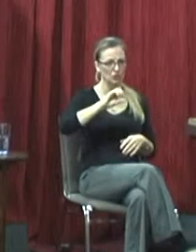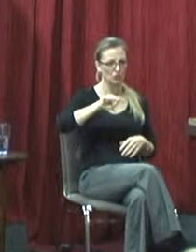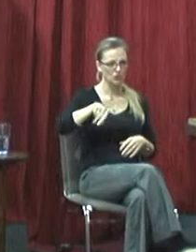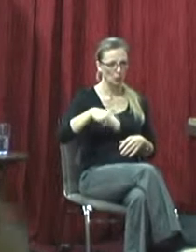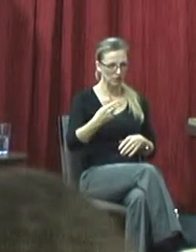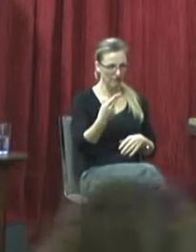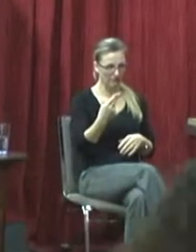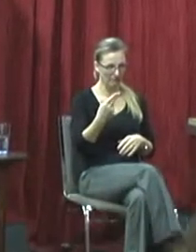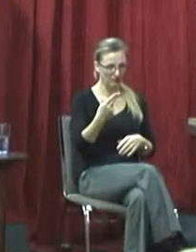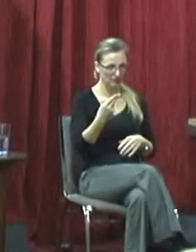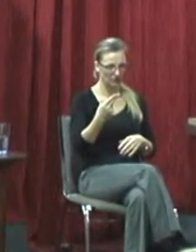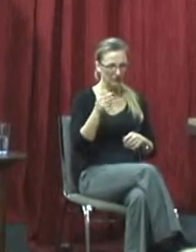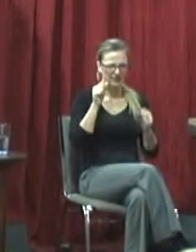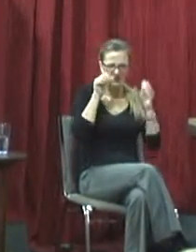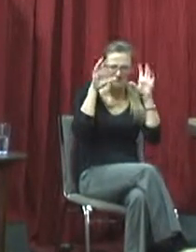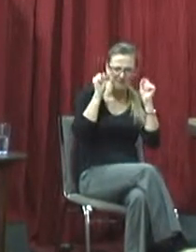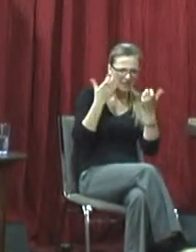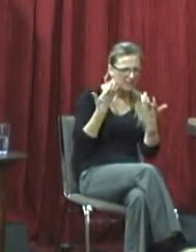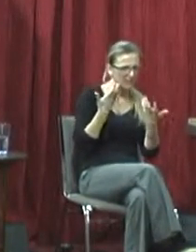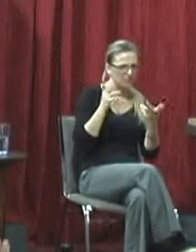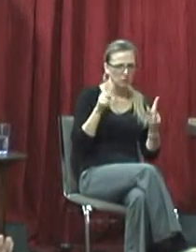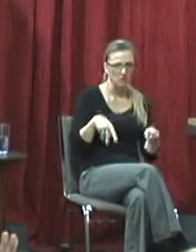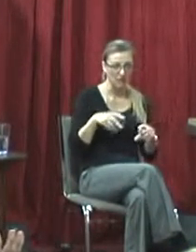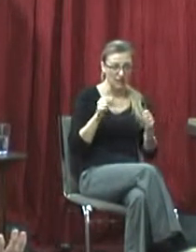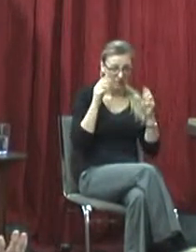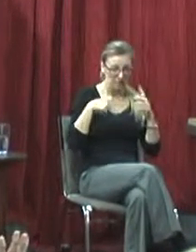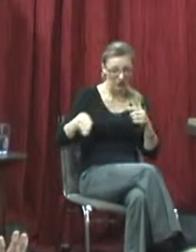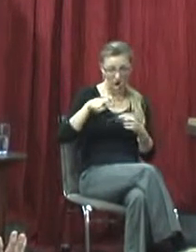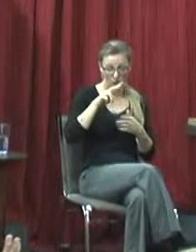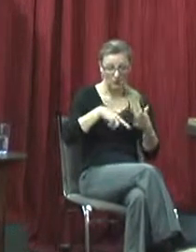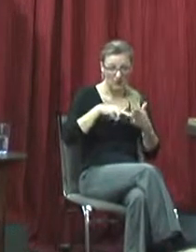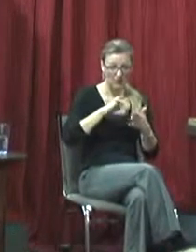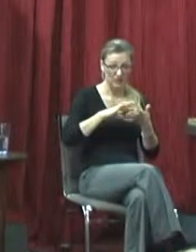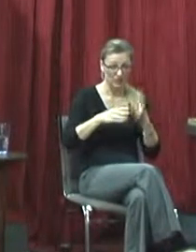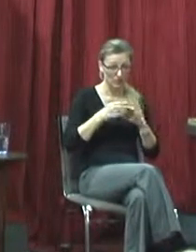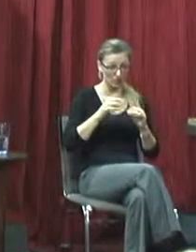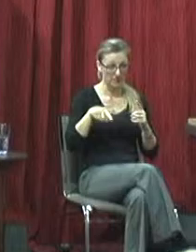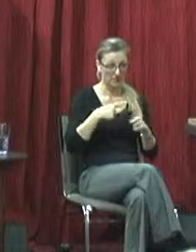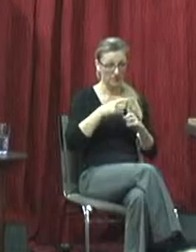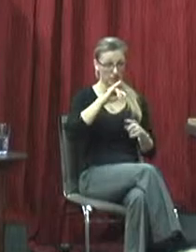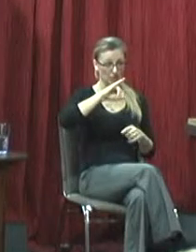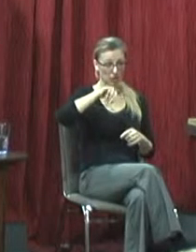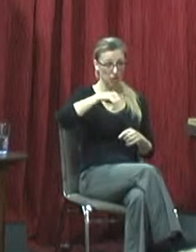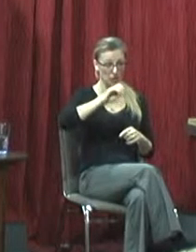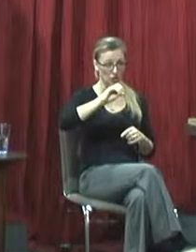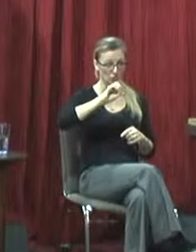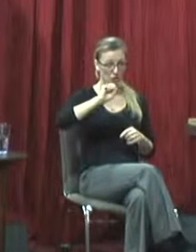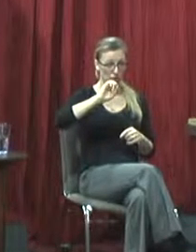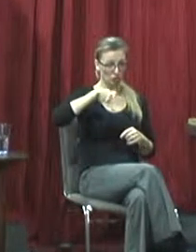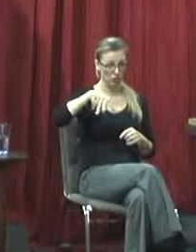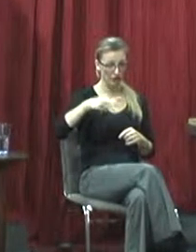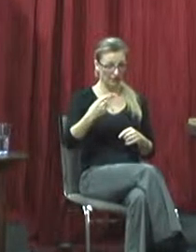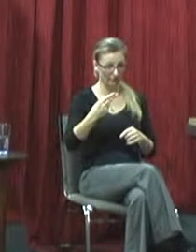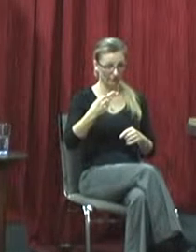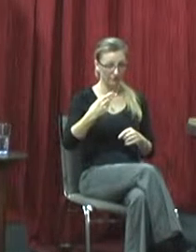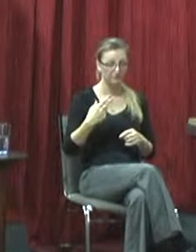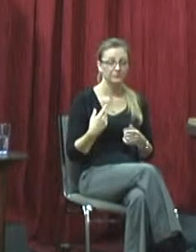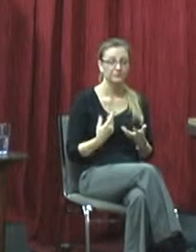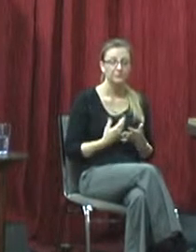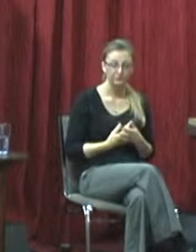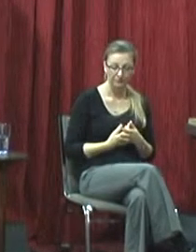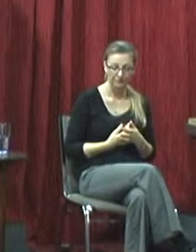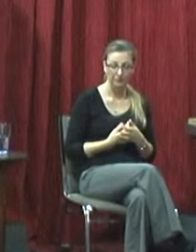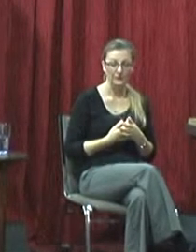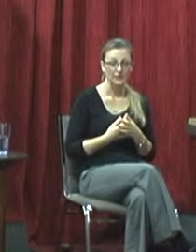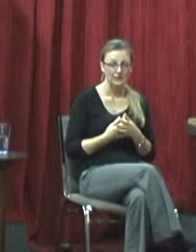amazing character. How many have read the story of Joseph in the Bible? Amazing, amazing character. The Bible records no fault in